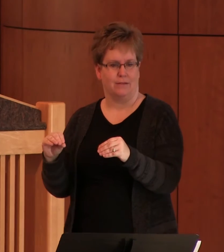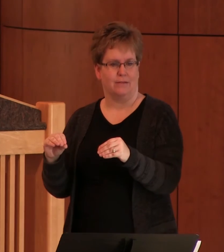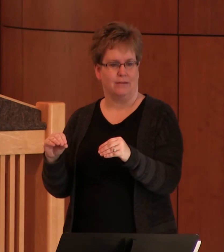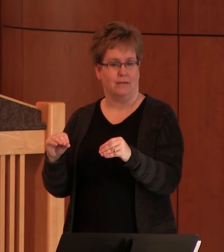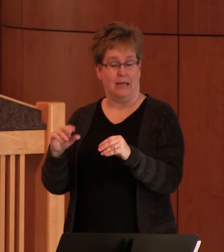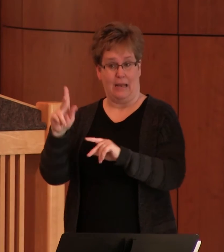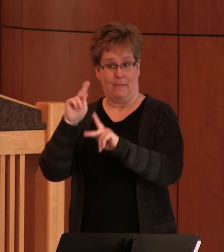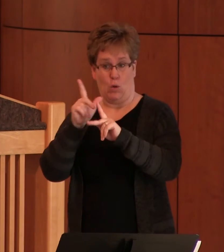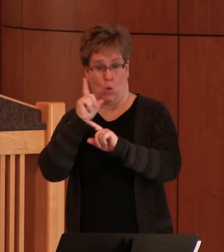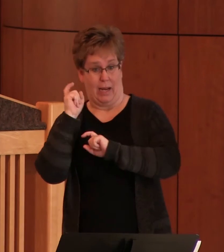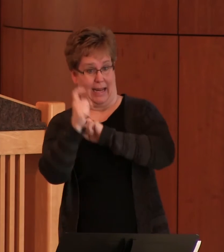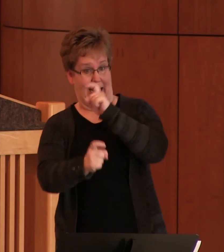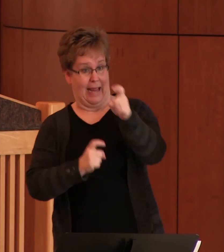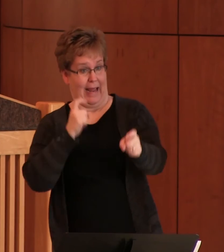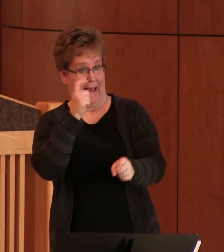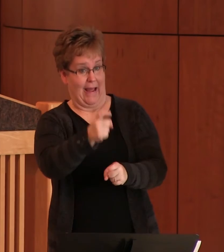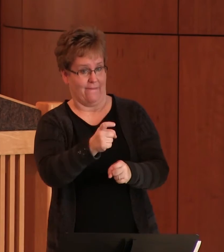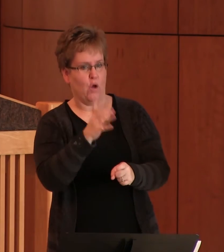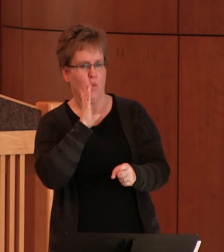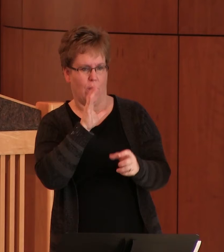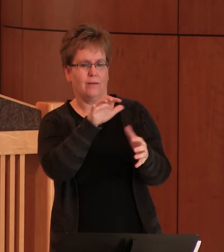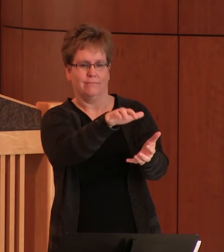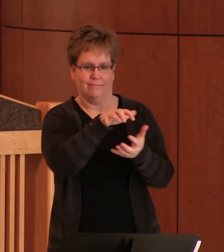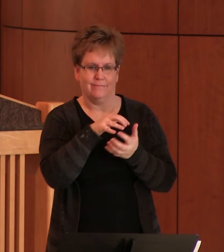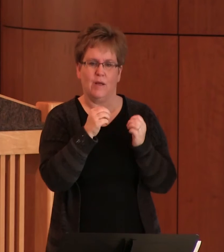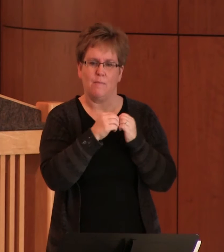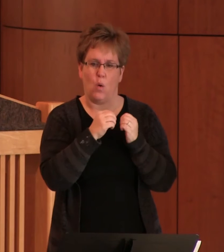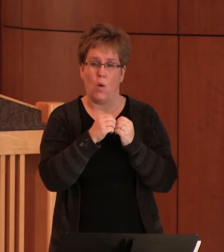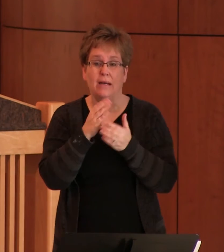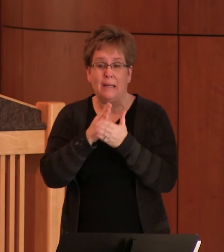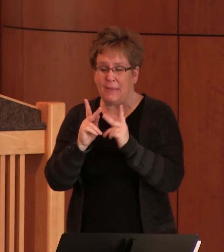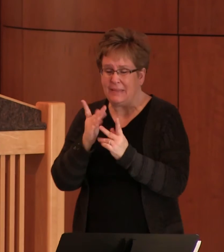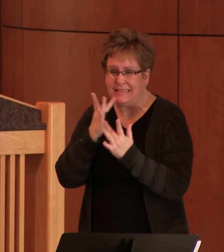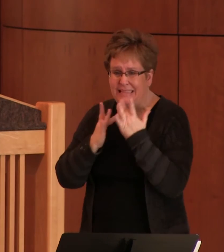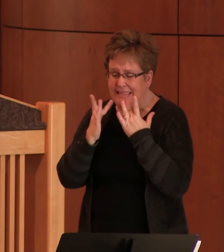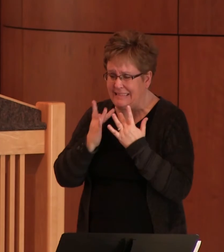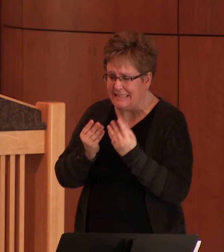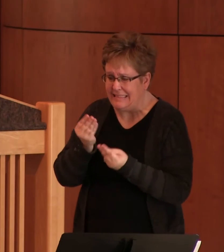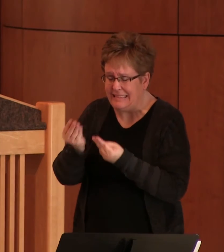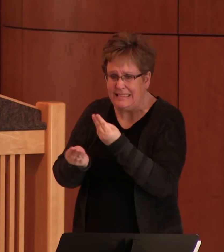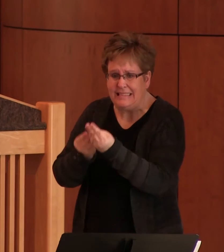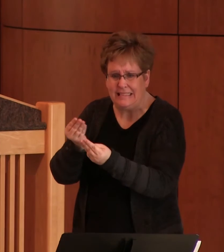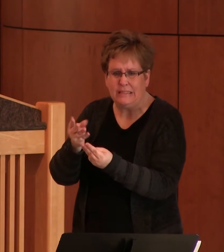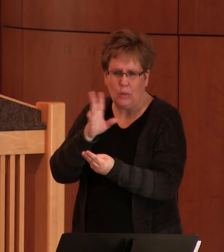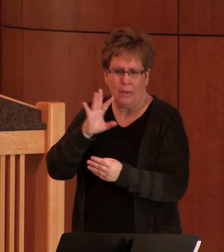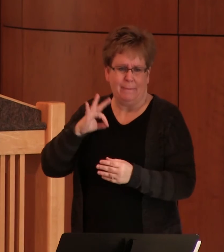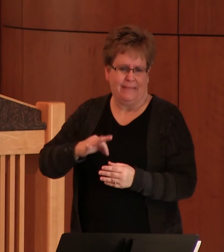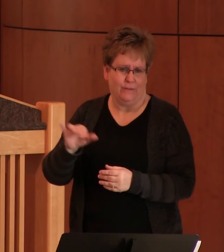are given, more will be given. As those who have little, even what they have will be taken away.